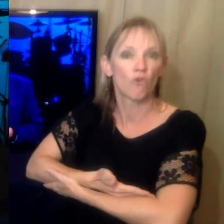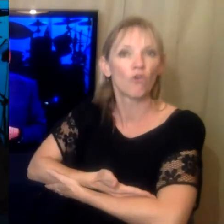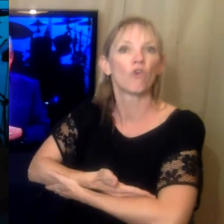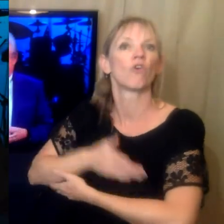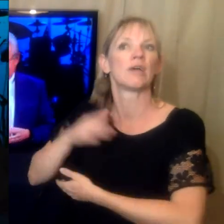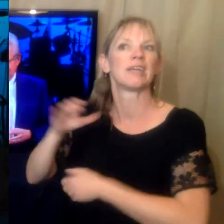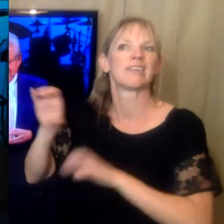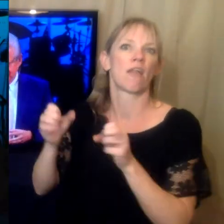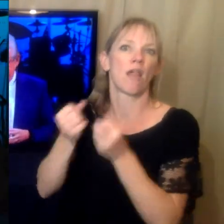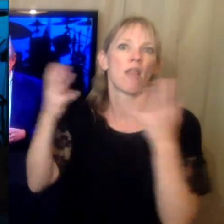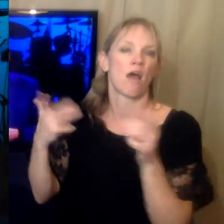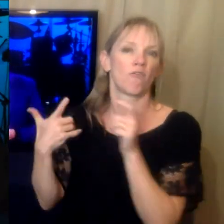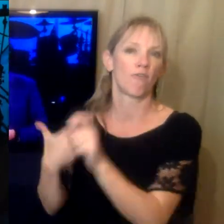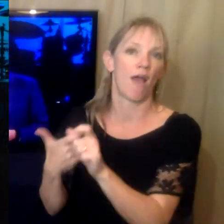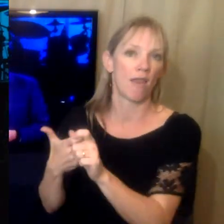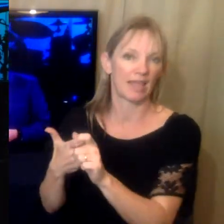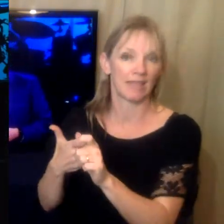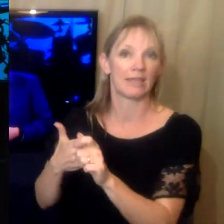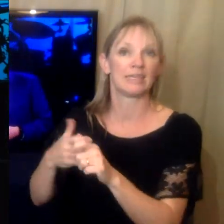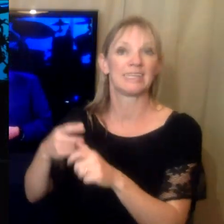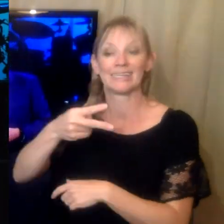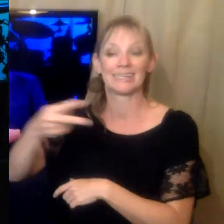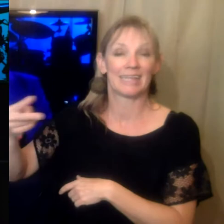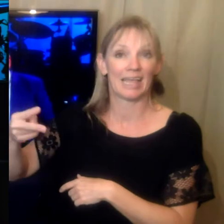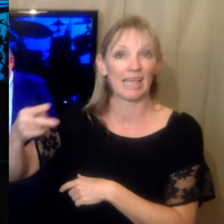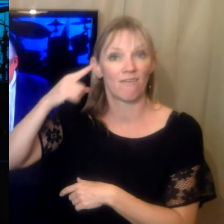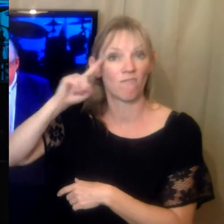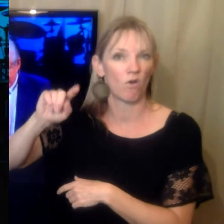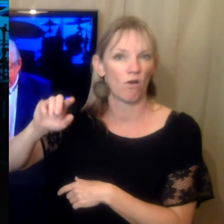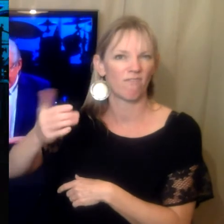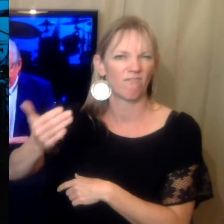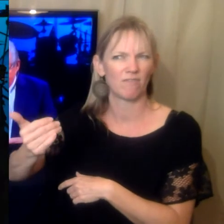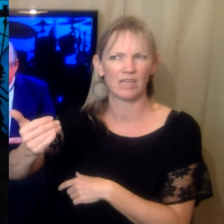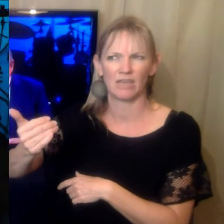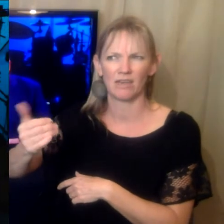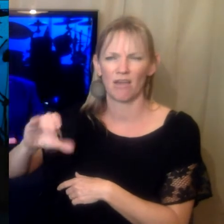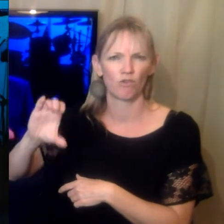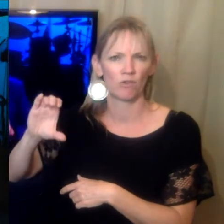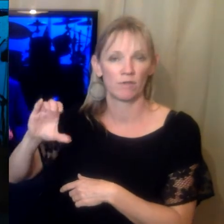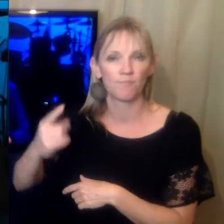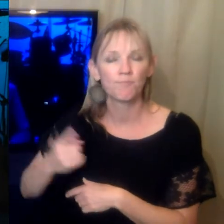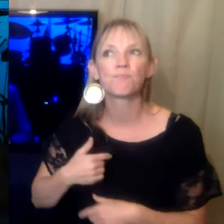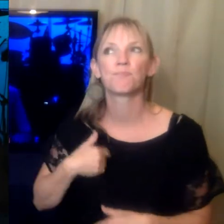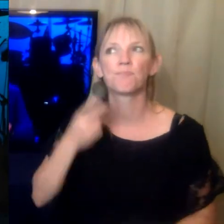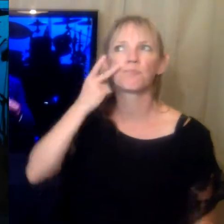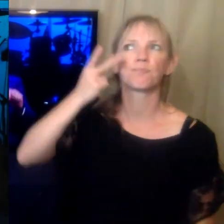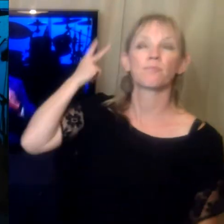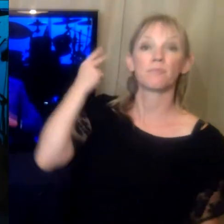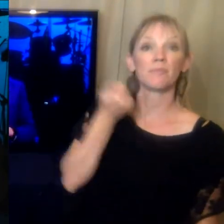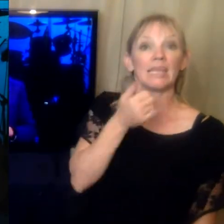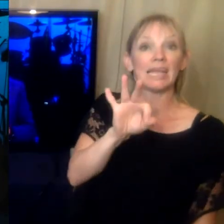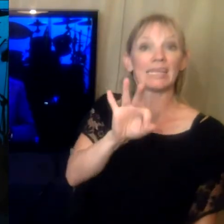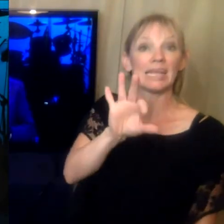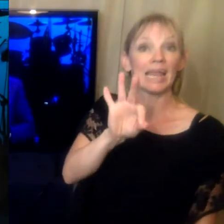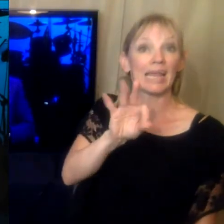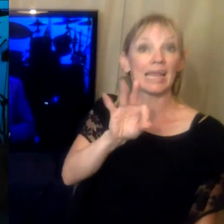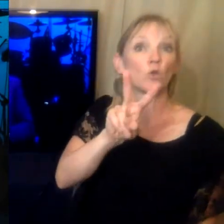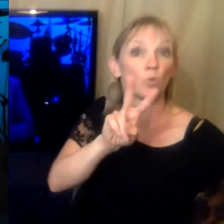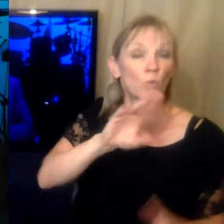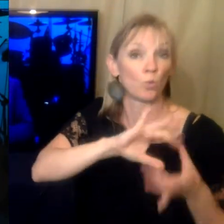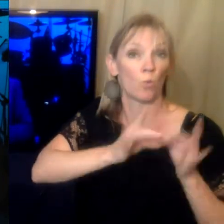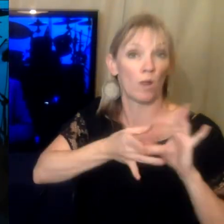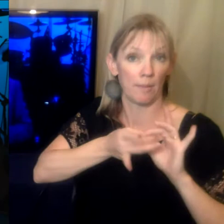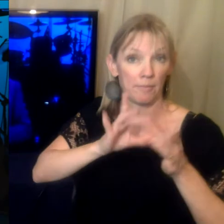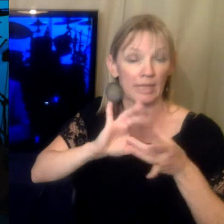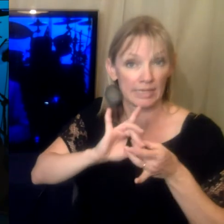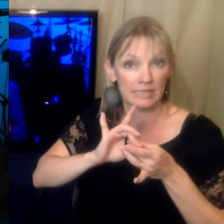and came in second in the 1,500 mile. At any rate, I was remembering then the 1992 Olympics.